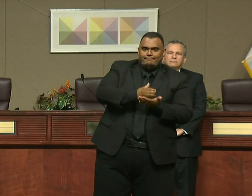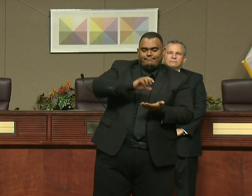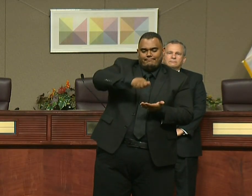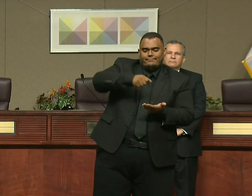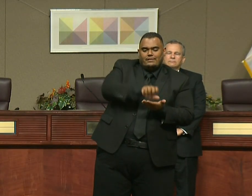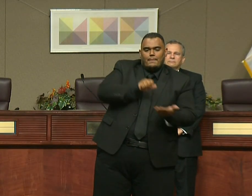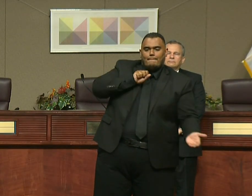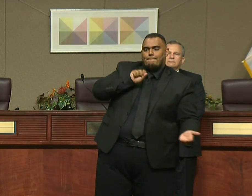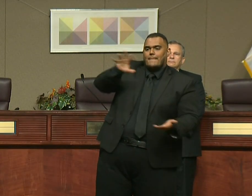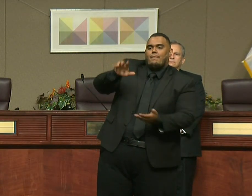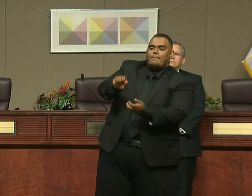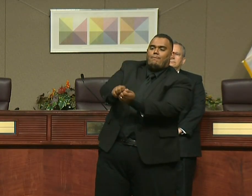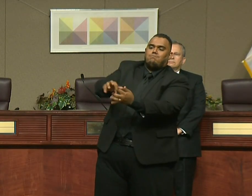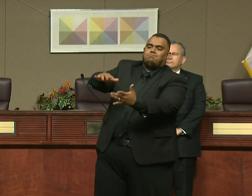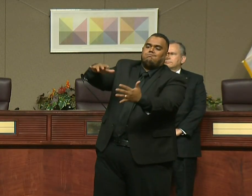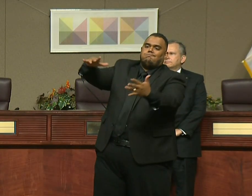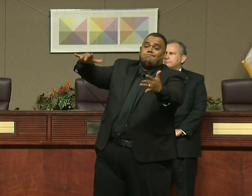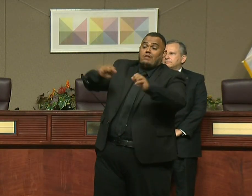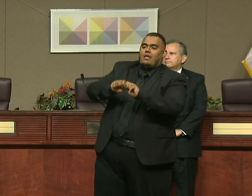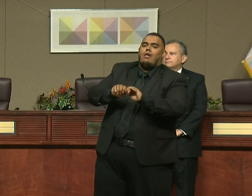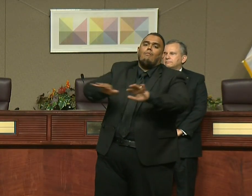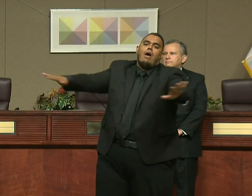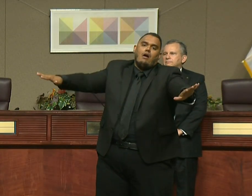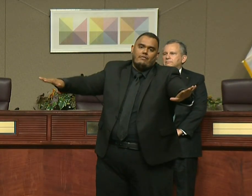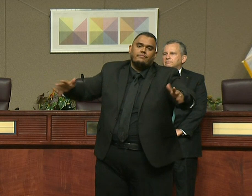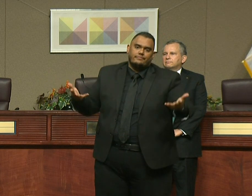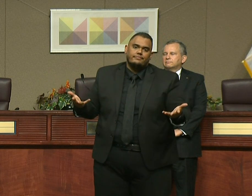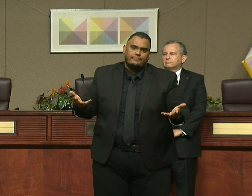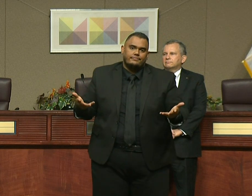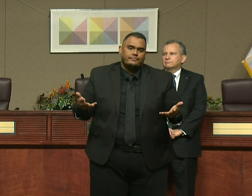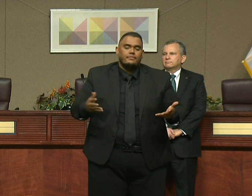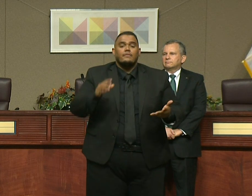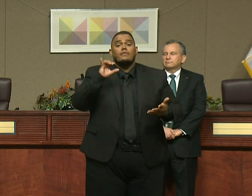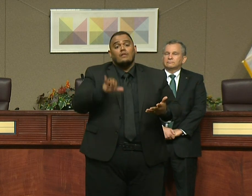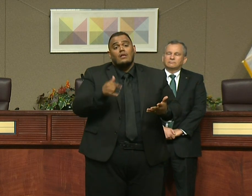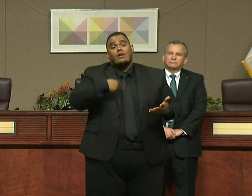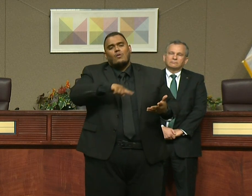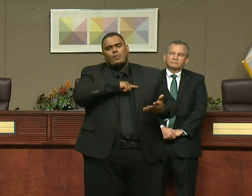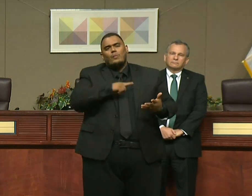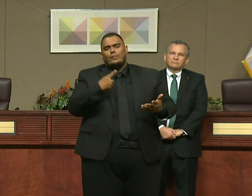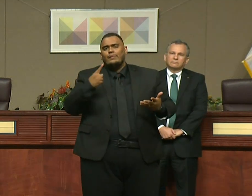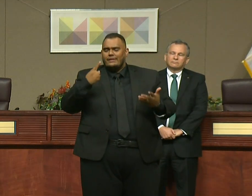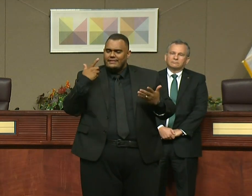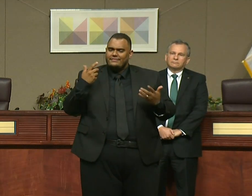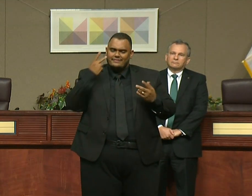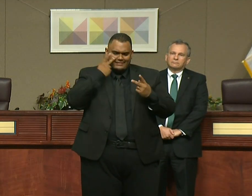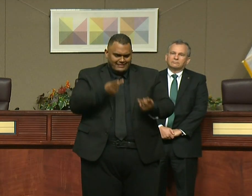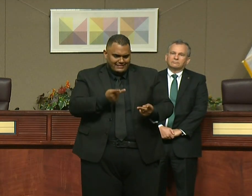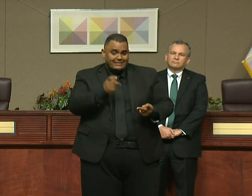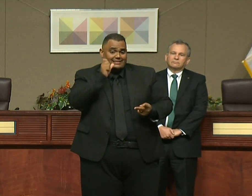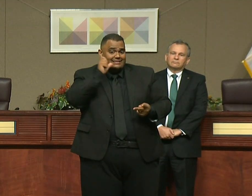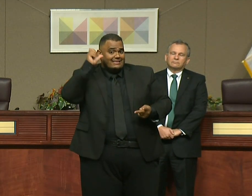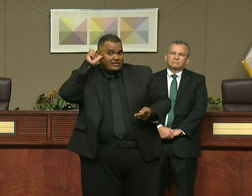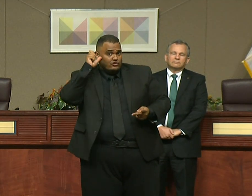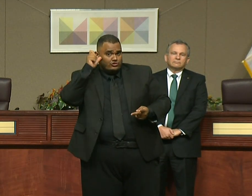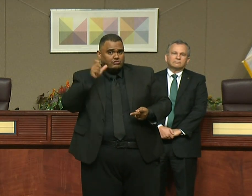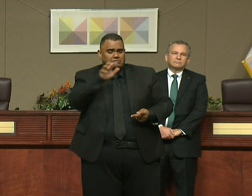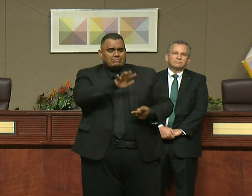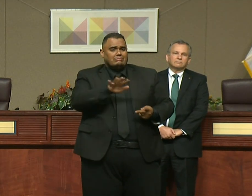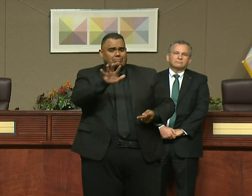the last 100 or so that were still there at curfew that caused some issues. So 99% of the people